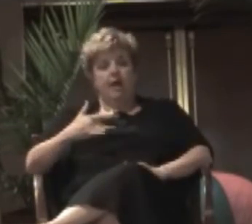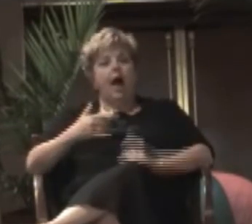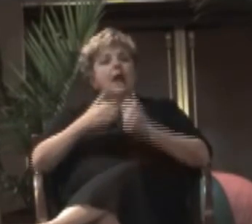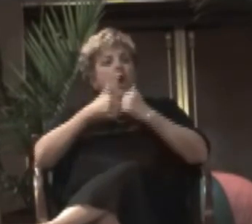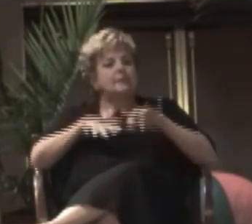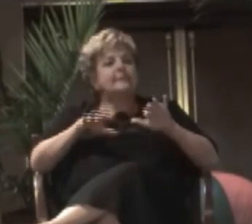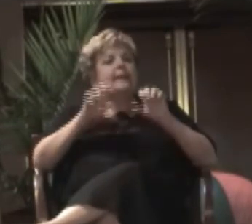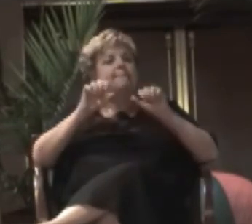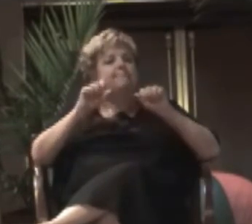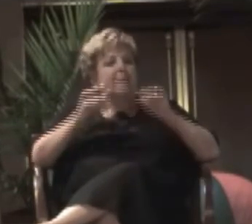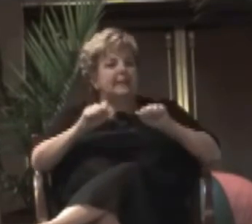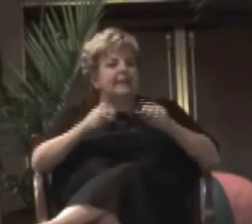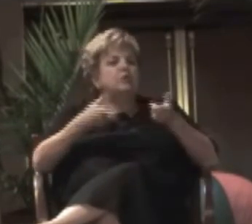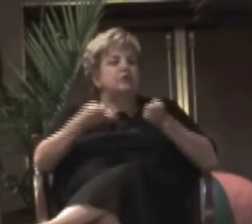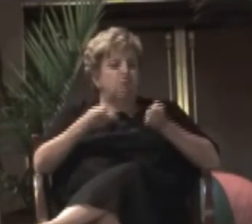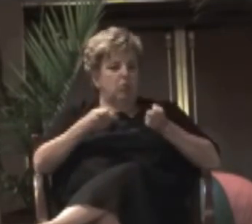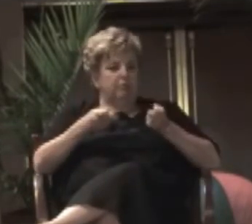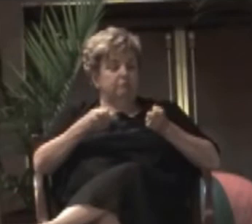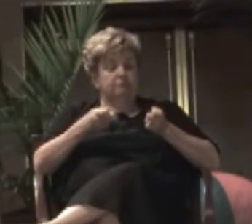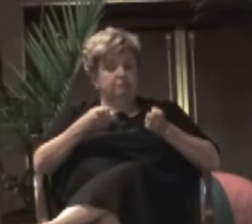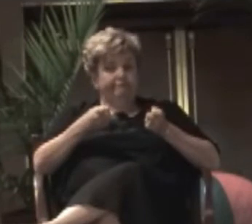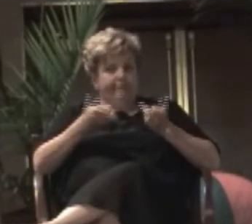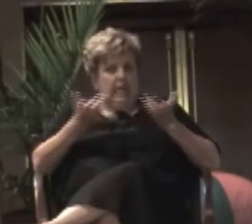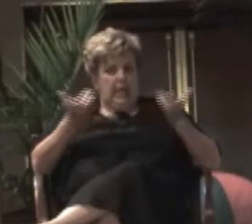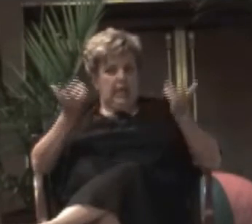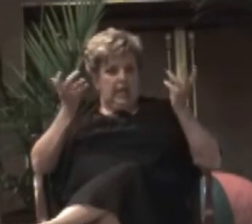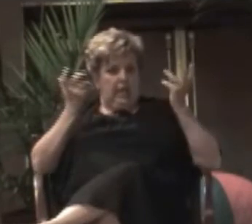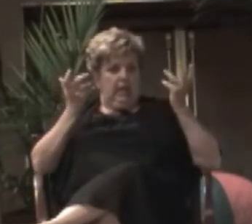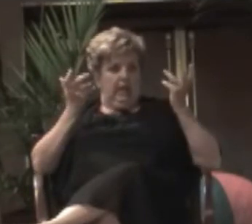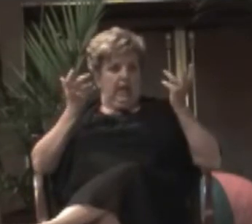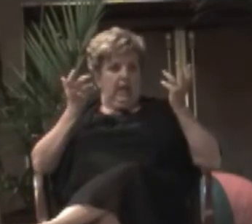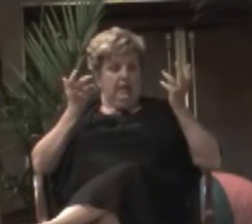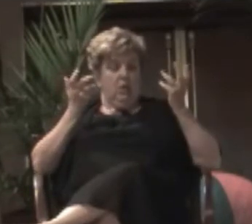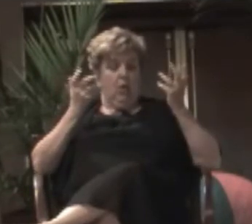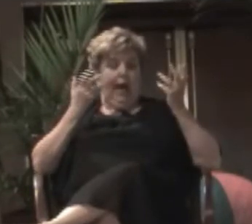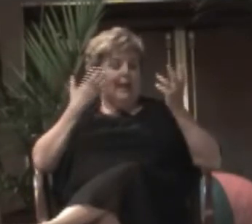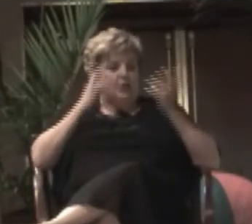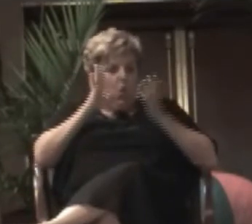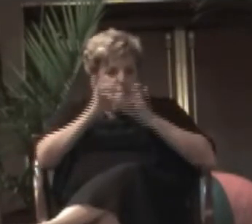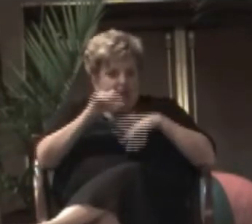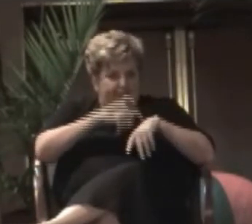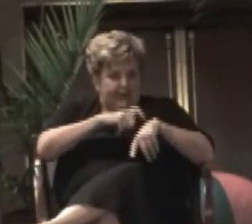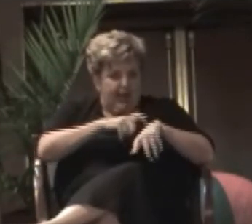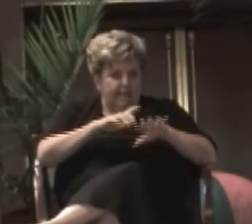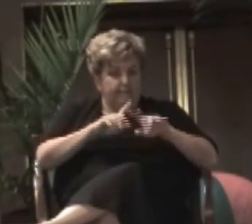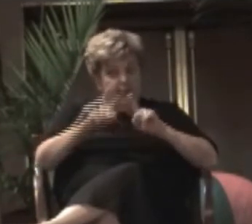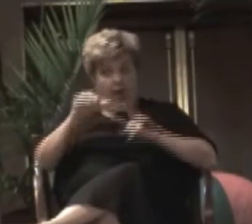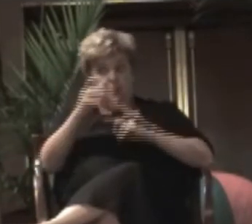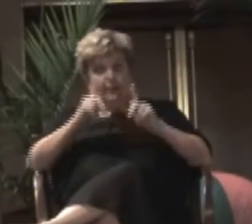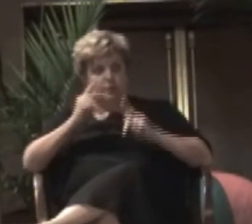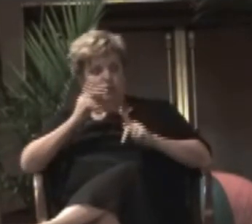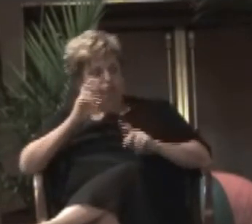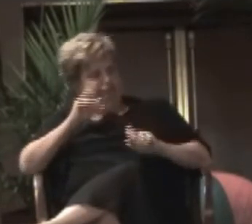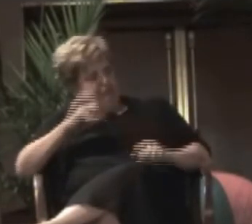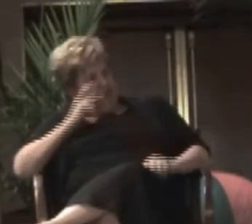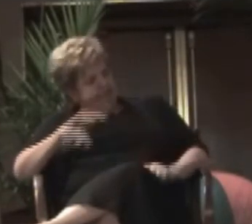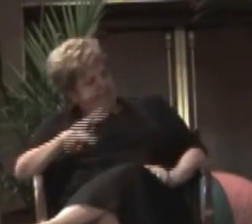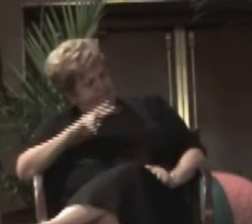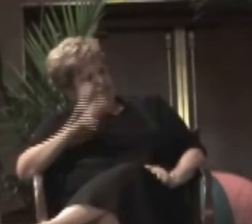Now, certainly I was not aware of that. I just continued on with what I was doing. They were, I guess, aware of what I was doing in the Army. They didn't see